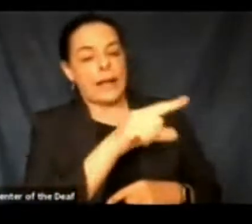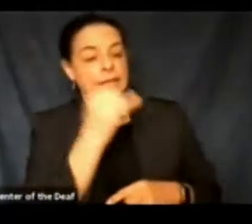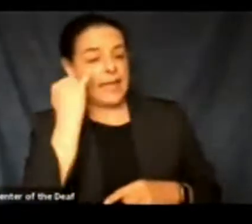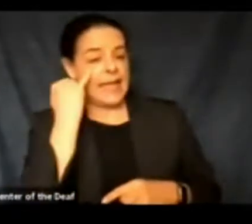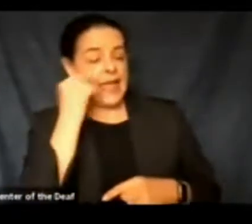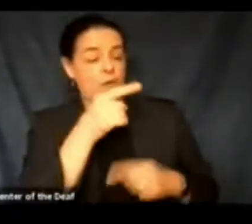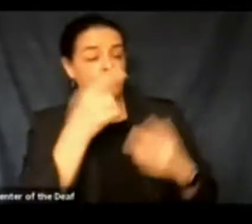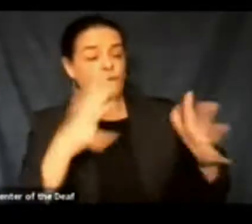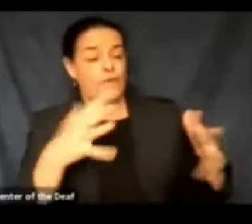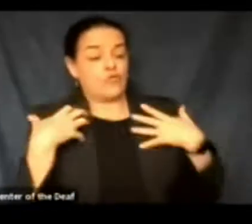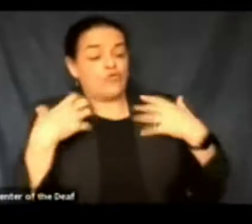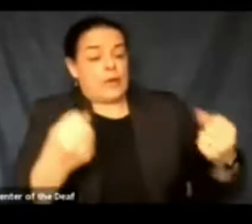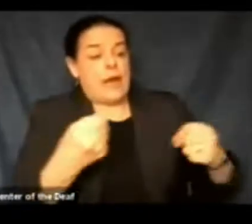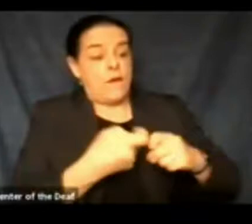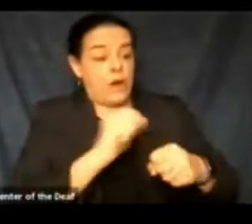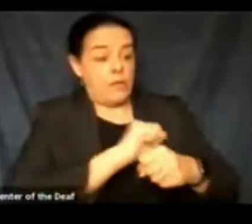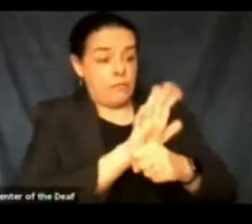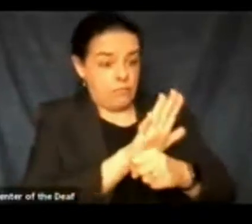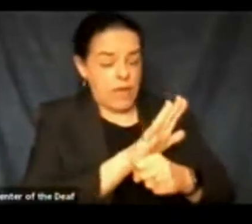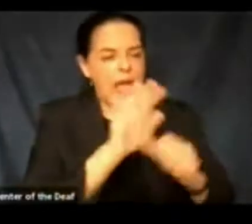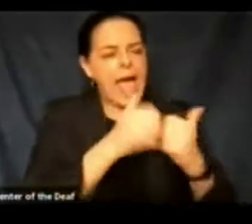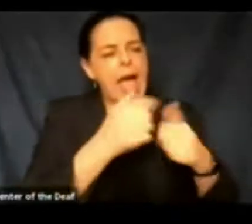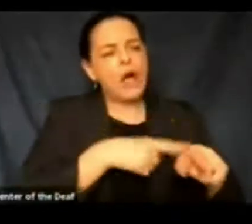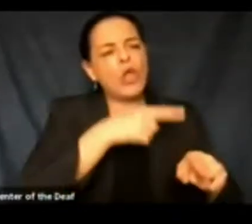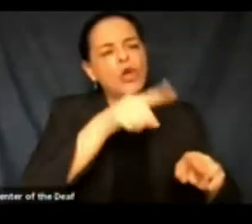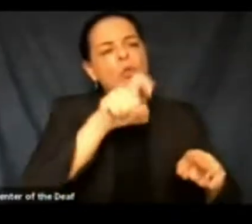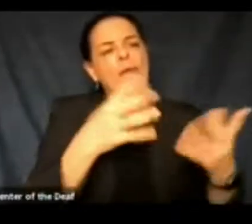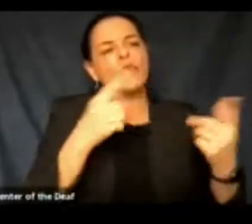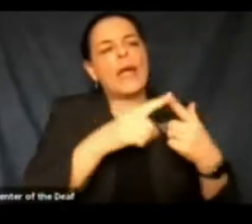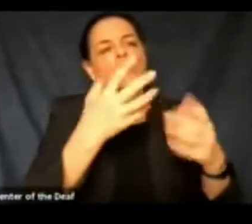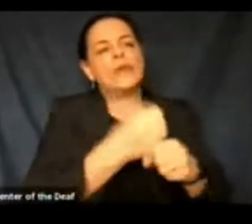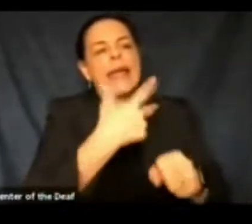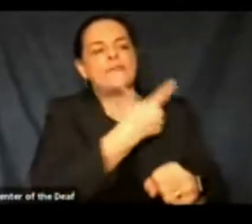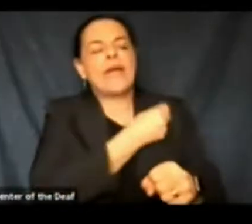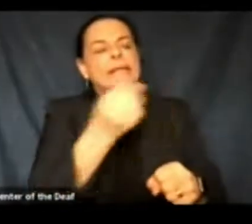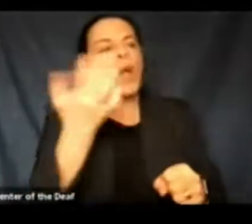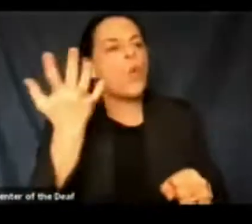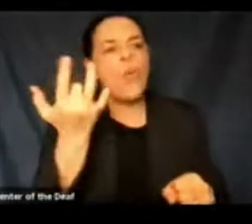from COVID-19, how long are you supposed to wait to get vaccinated and why?